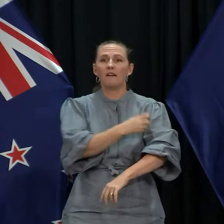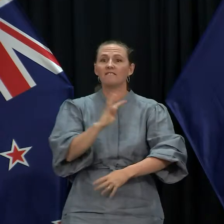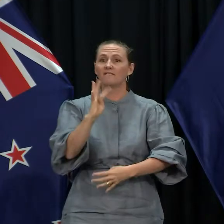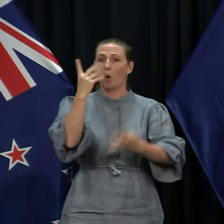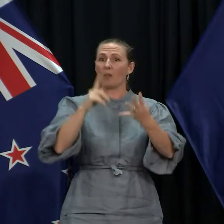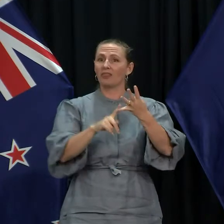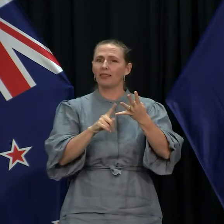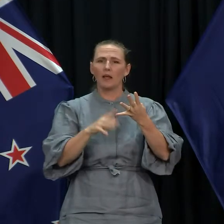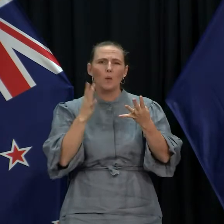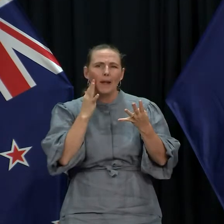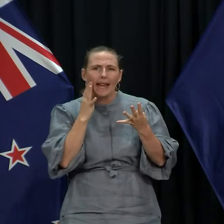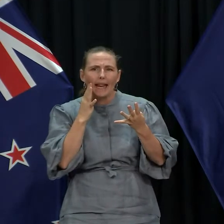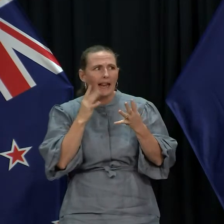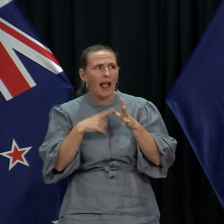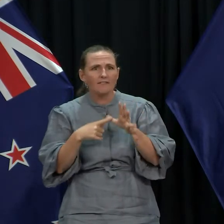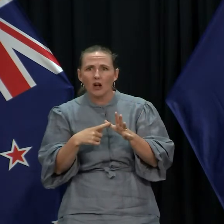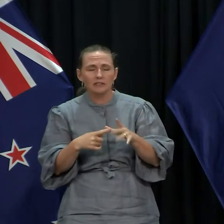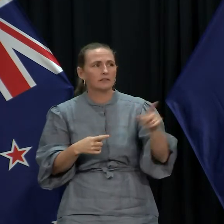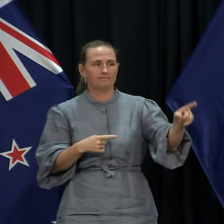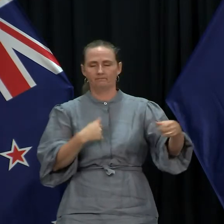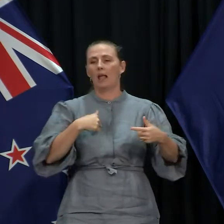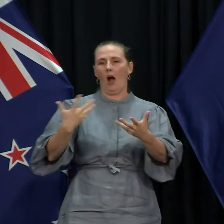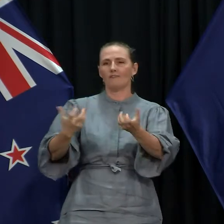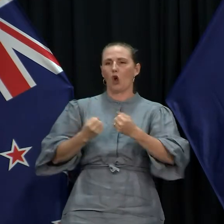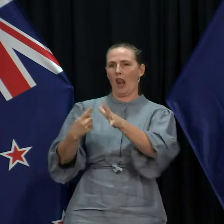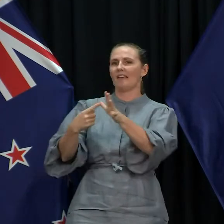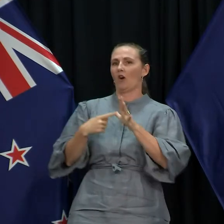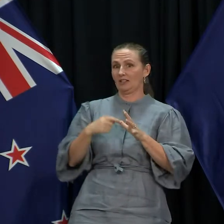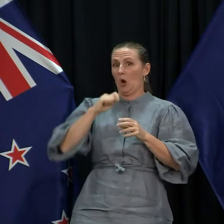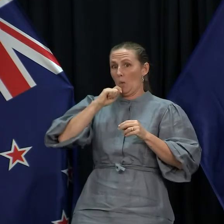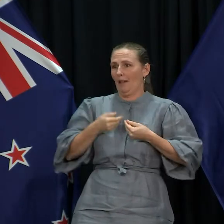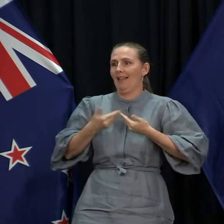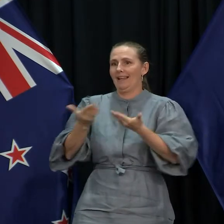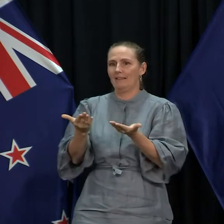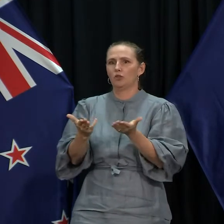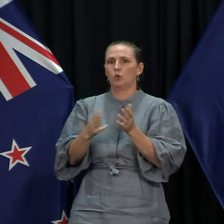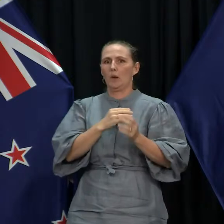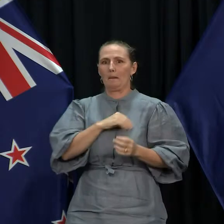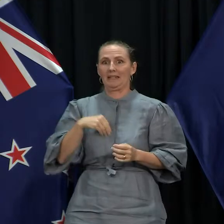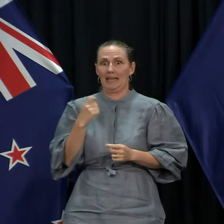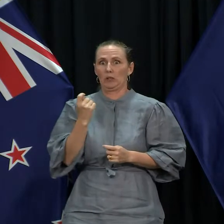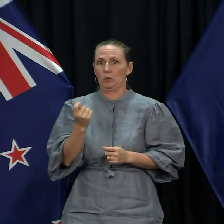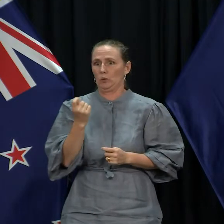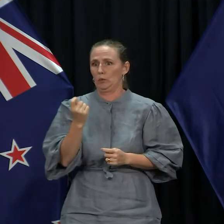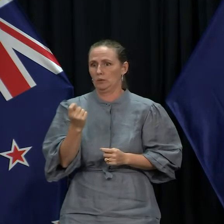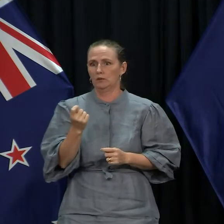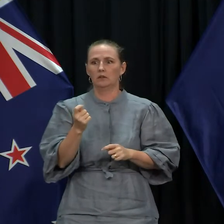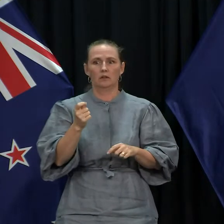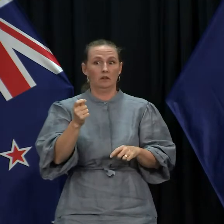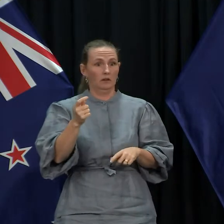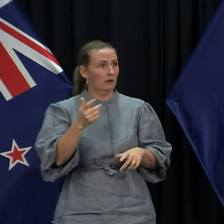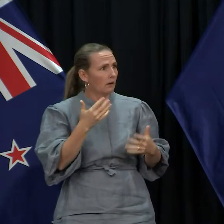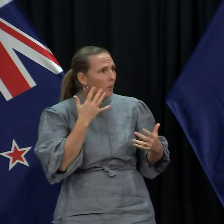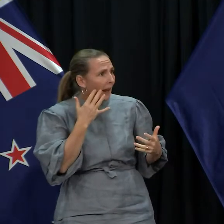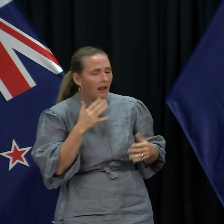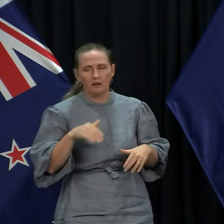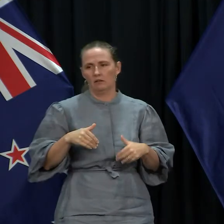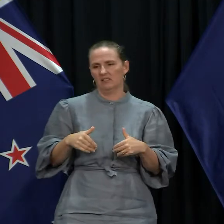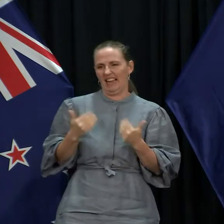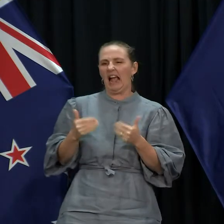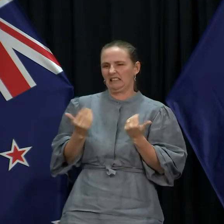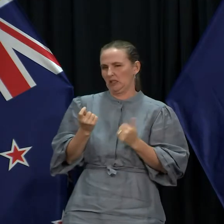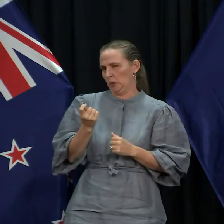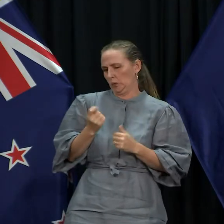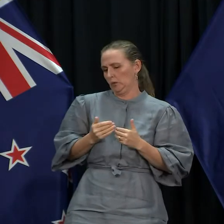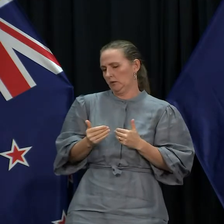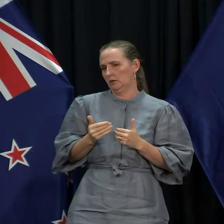got the advice, and it will be going to ministers very shortly. And 2 weeks. Days. Around